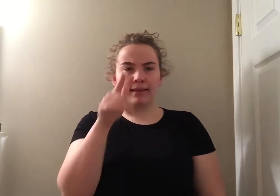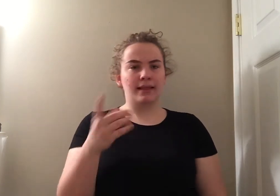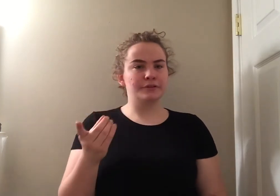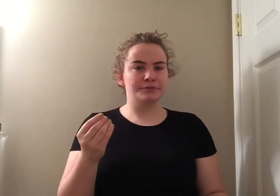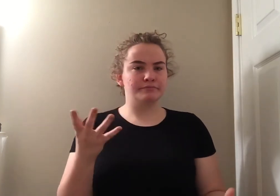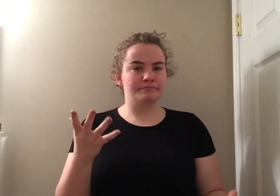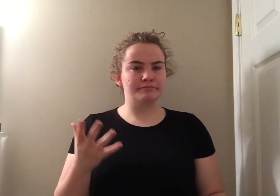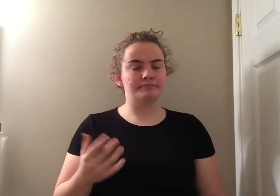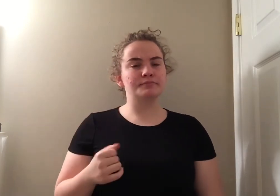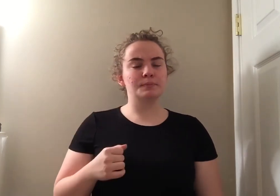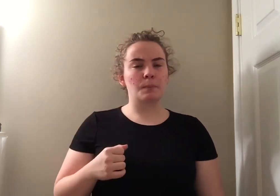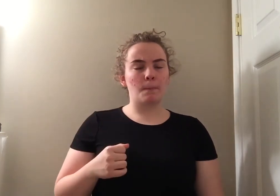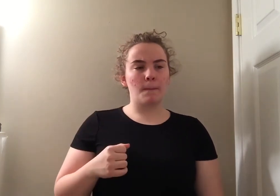I think that Lily was going